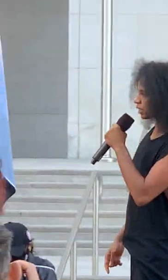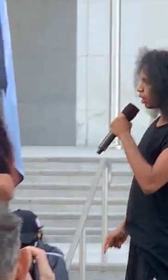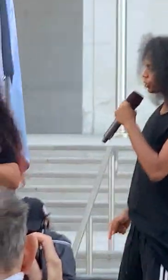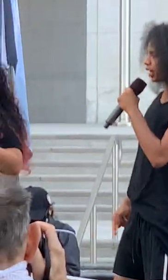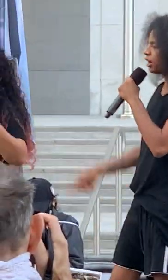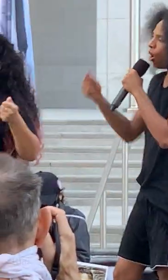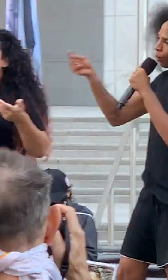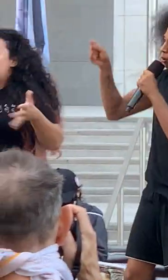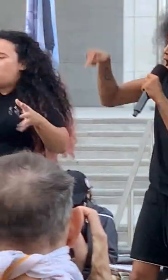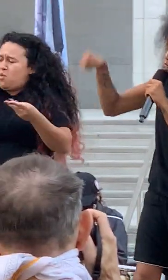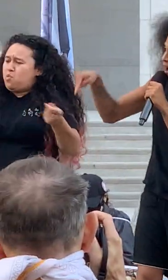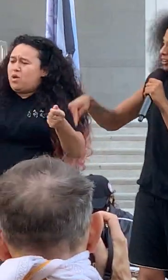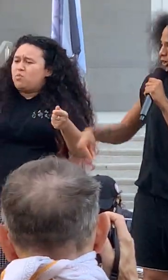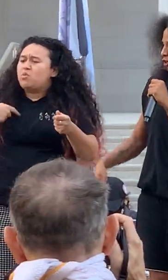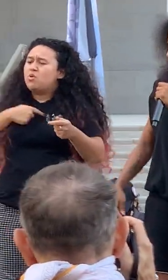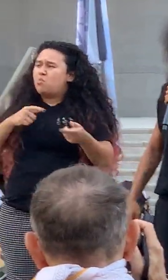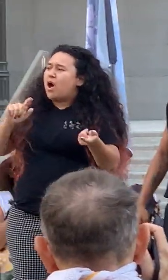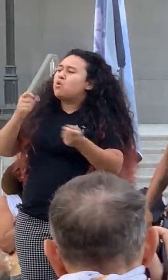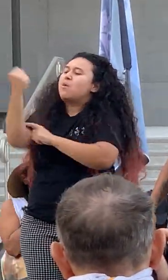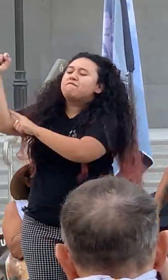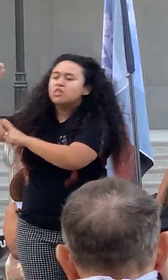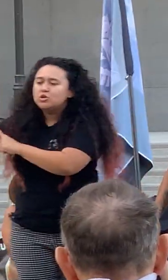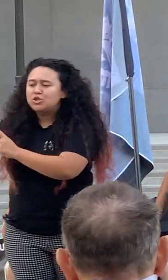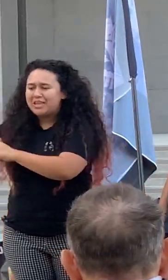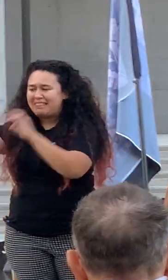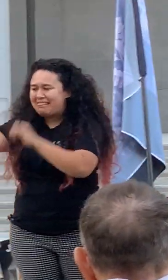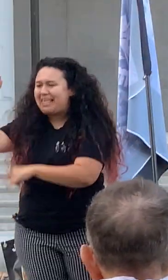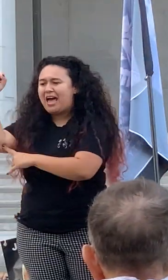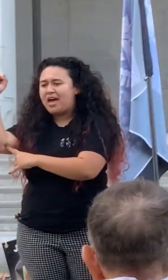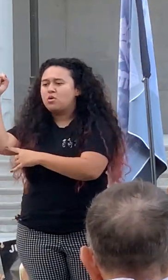want resolution, we want revolution.